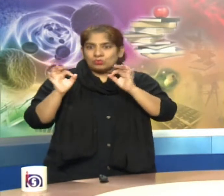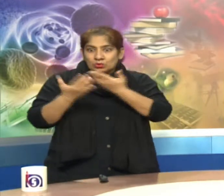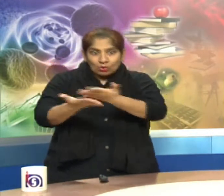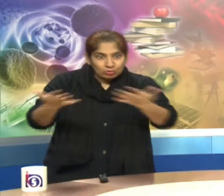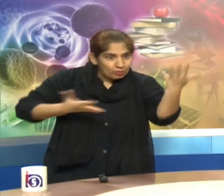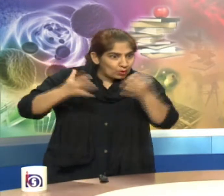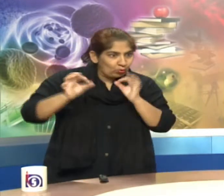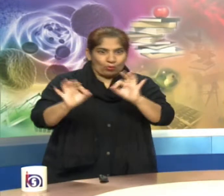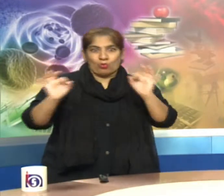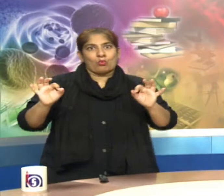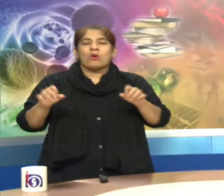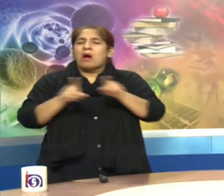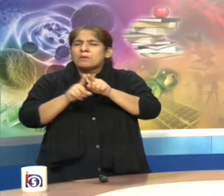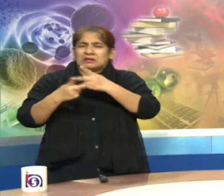company.